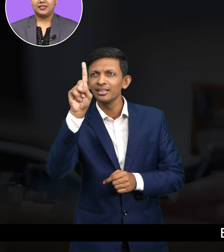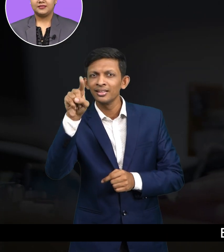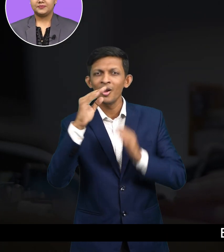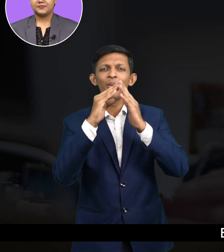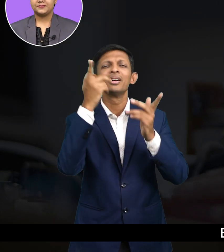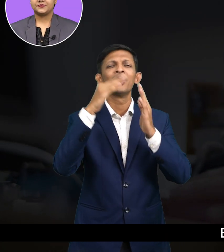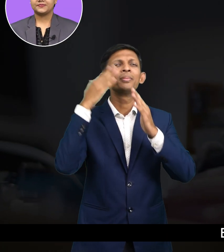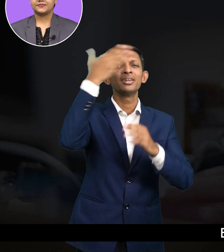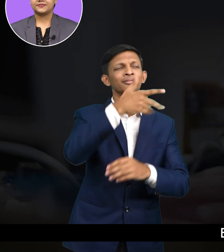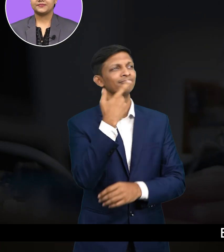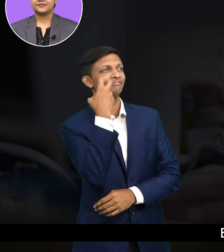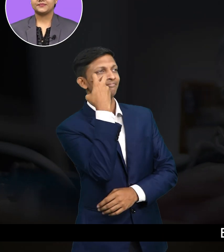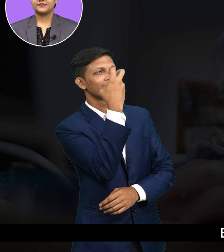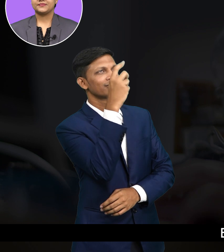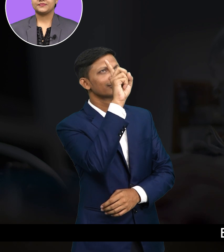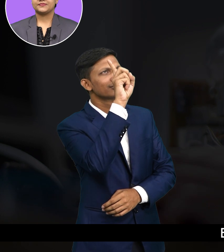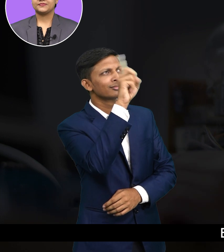electric bell.